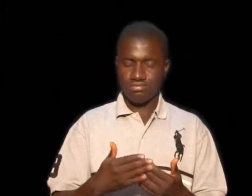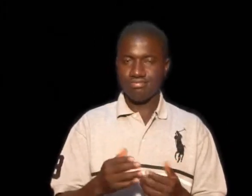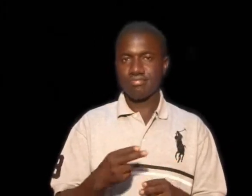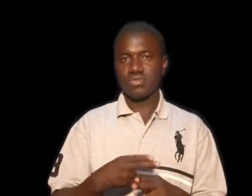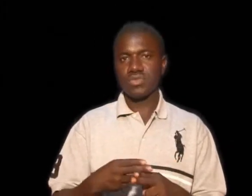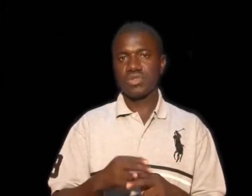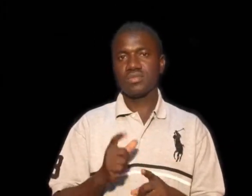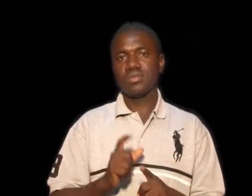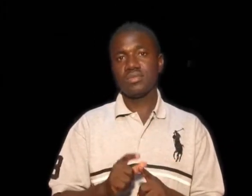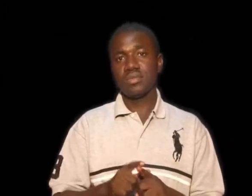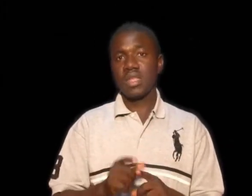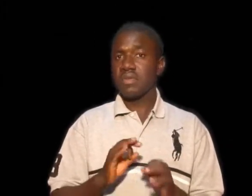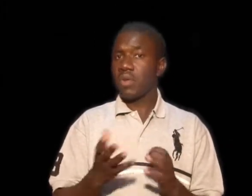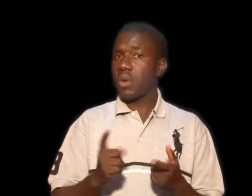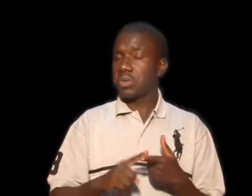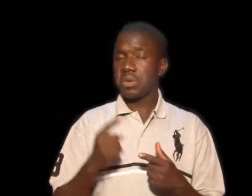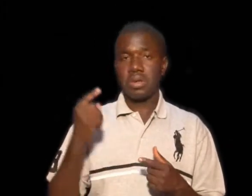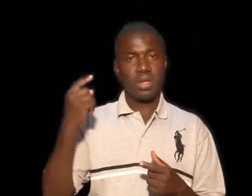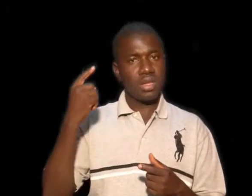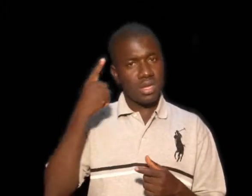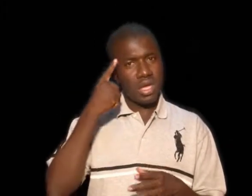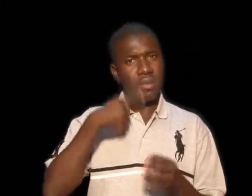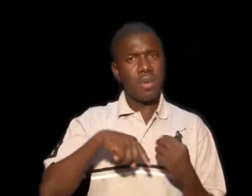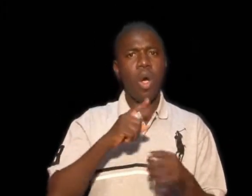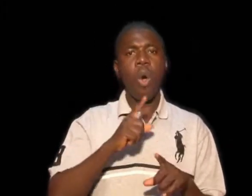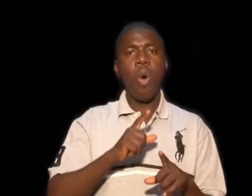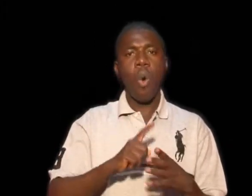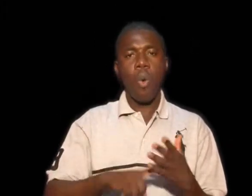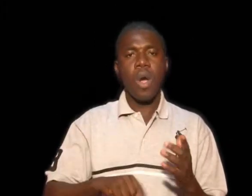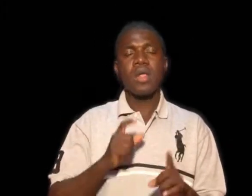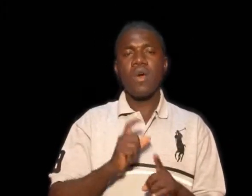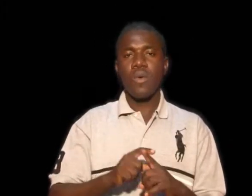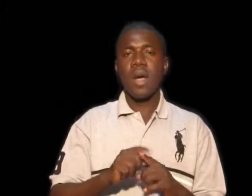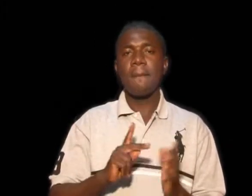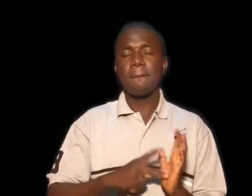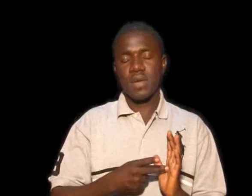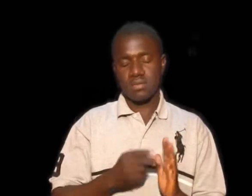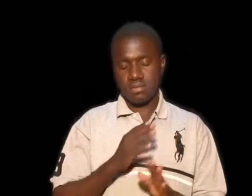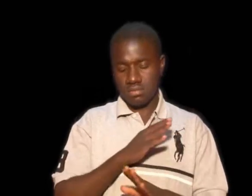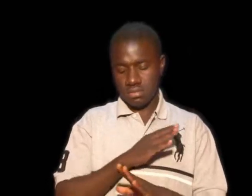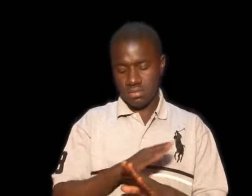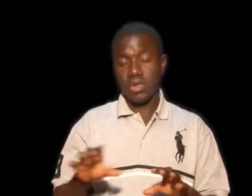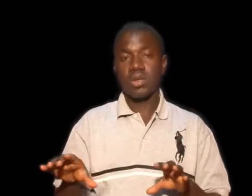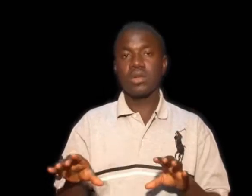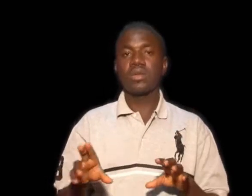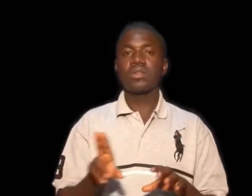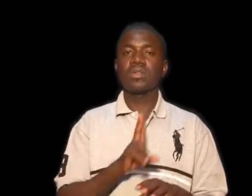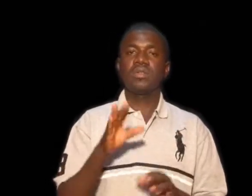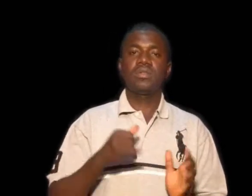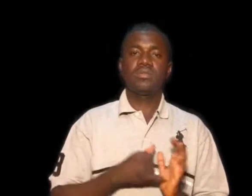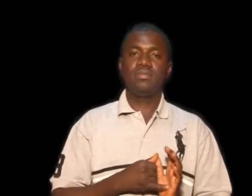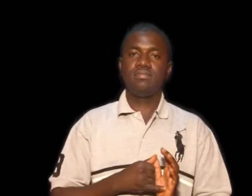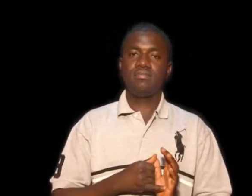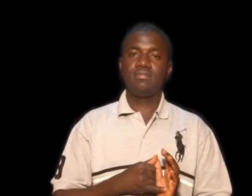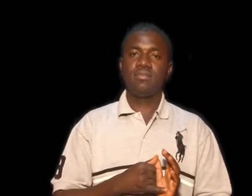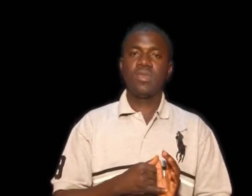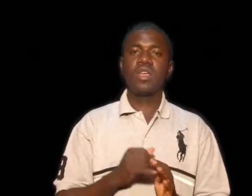Use simple, short words. If you have to think about what a word really means, don't use it.